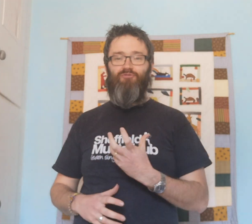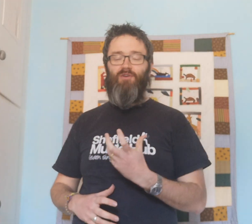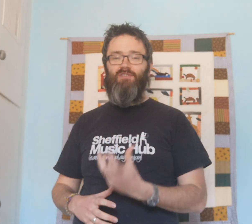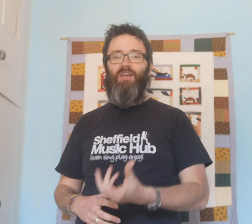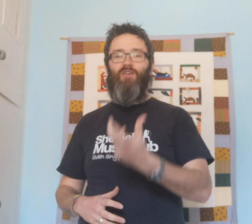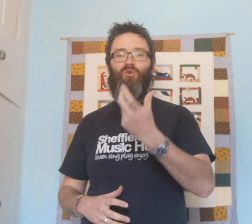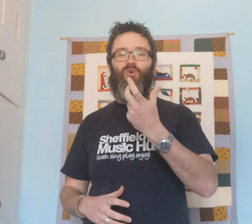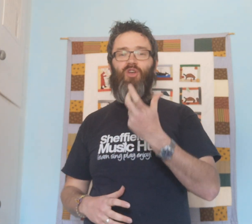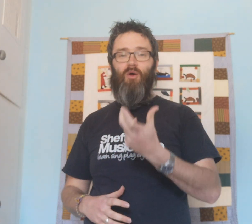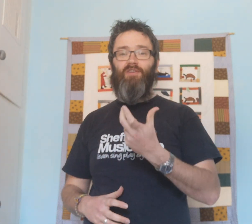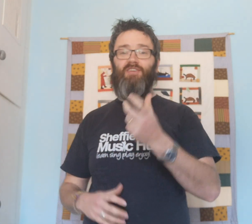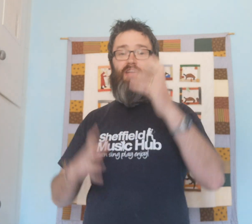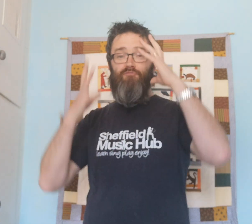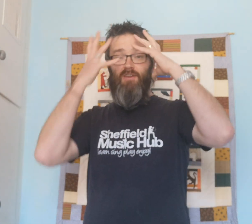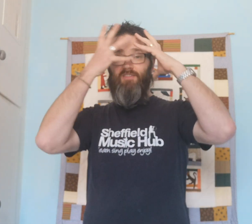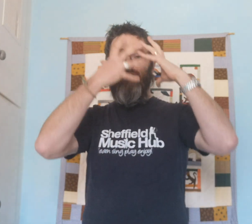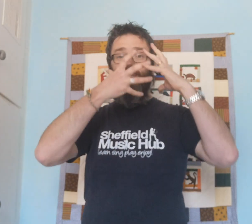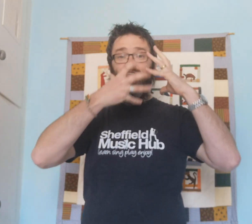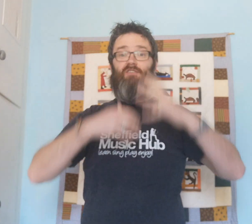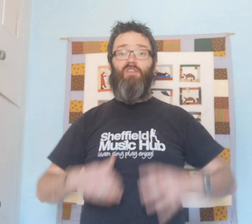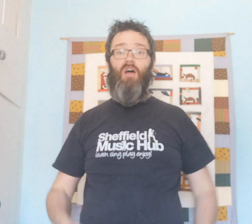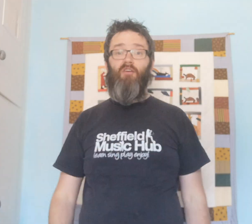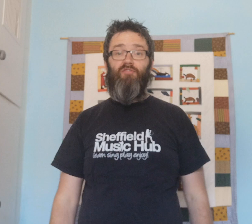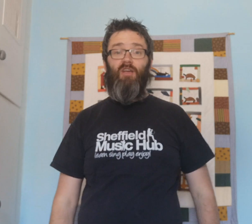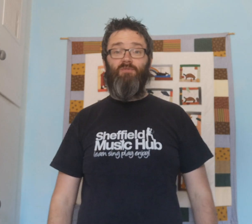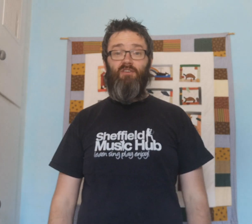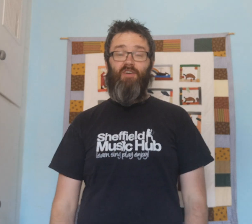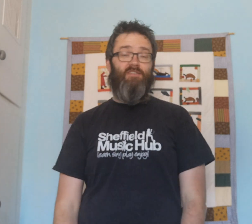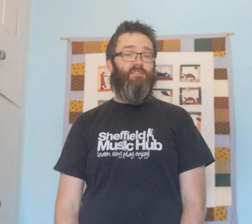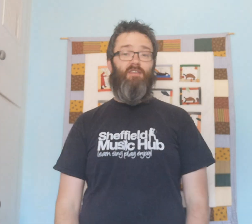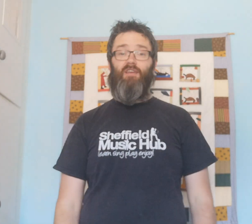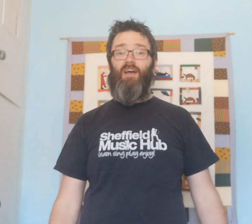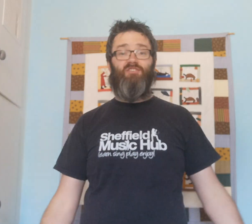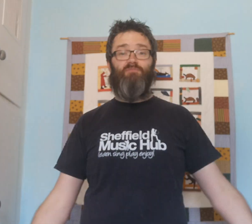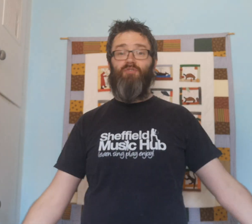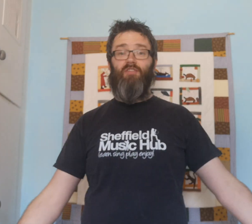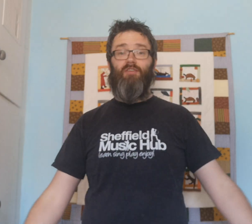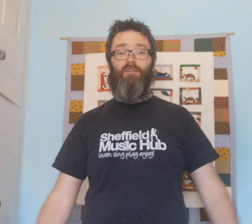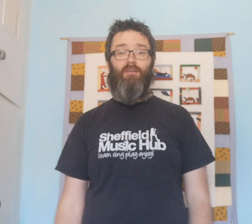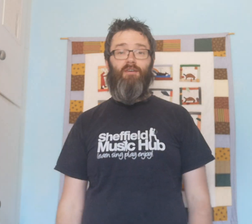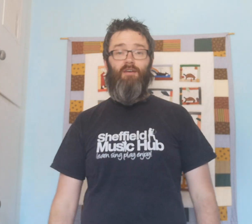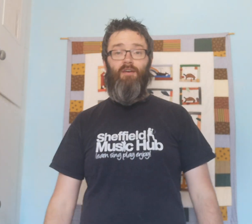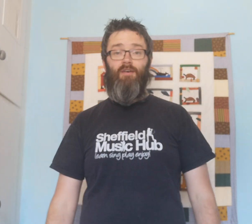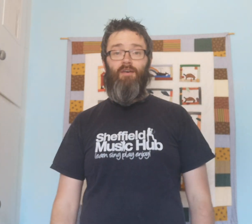throat, you're going to get rid of the tension of the laugh that comes on your face. And just breathe.